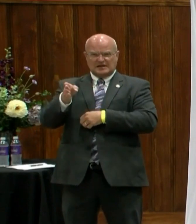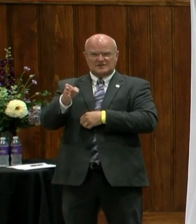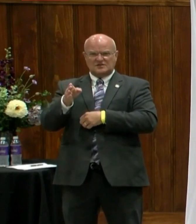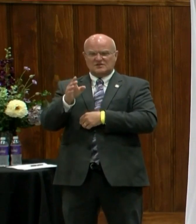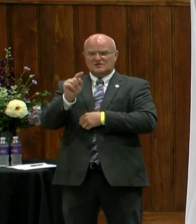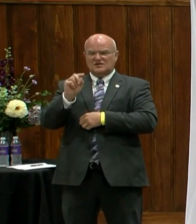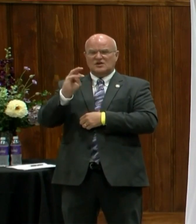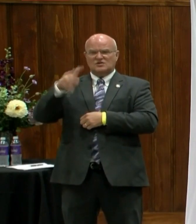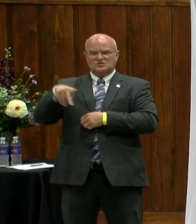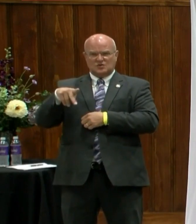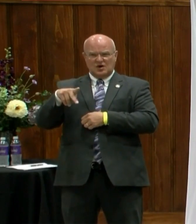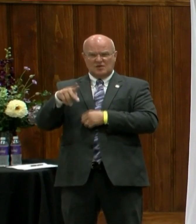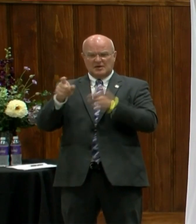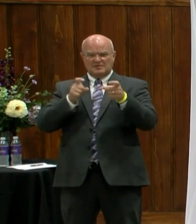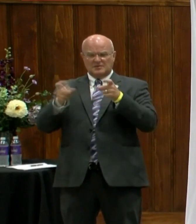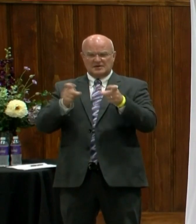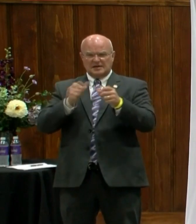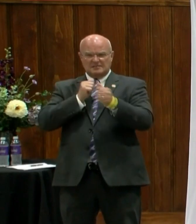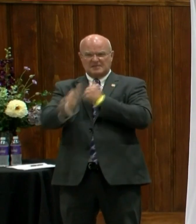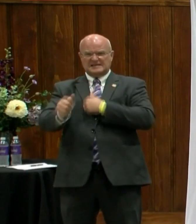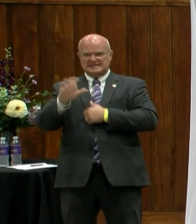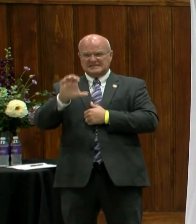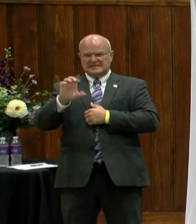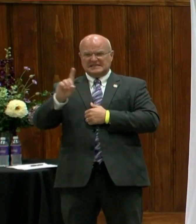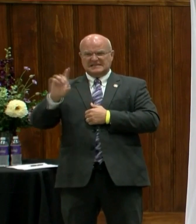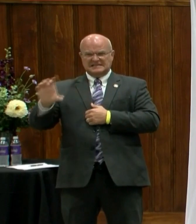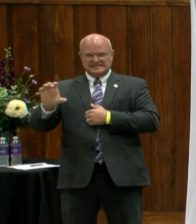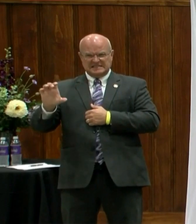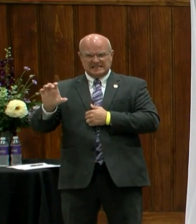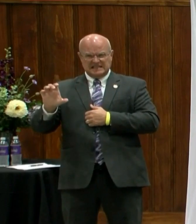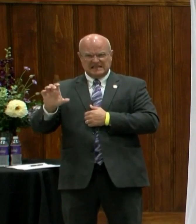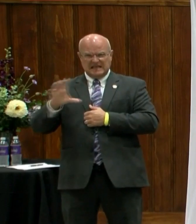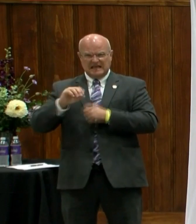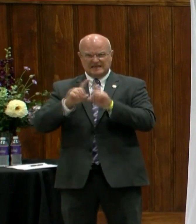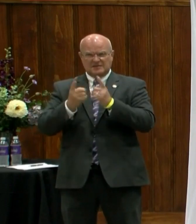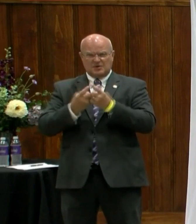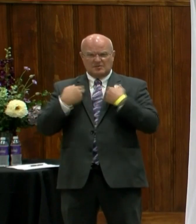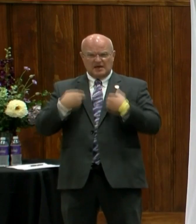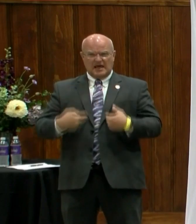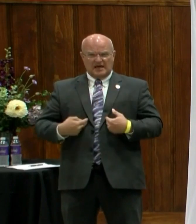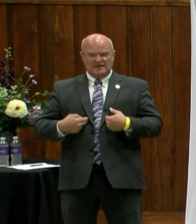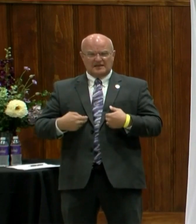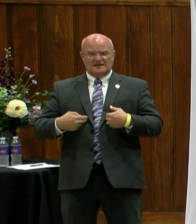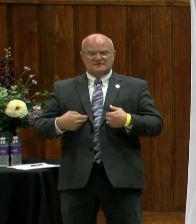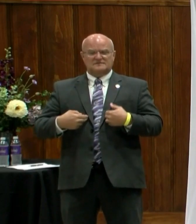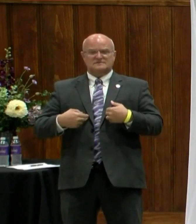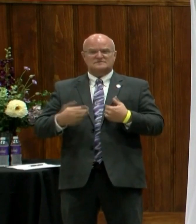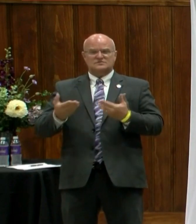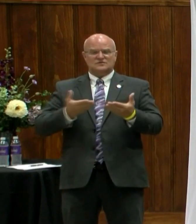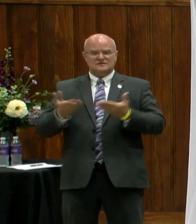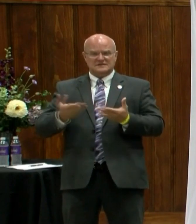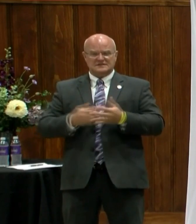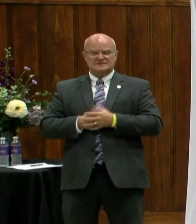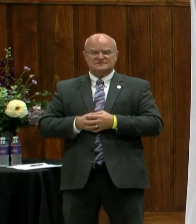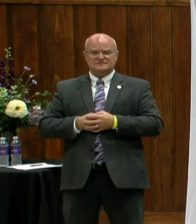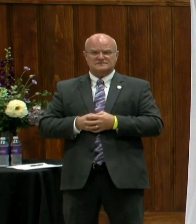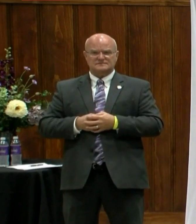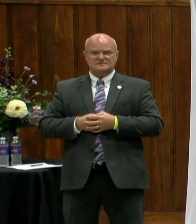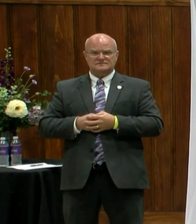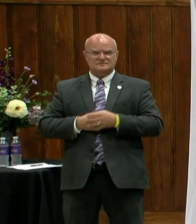Trump administration first, bypassing the CDC and the Department of Health and Human Services?